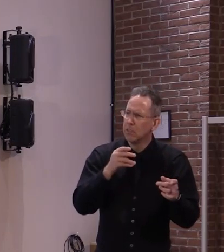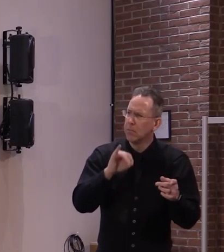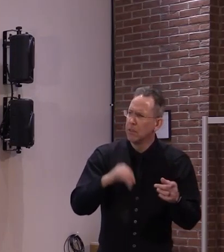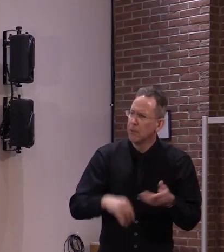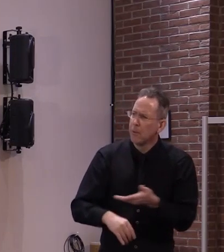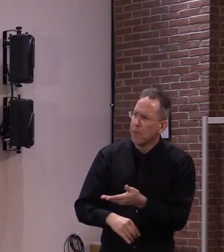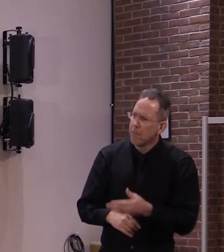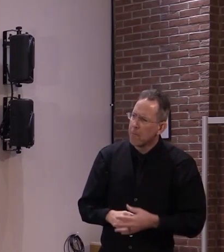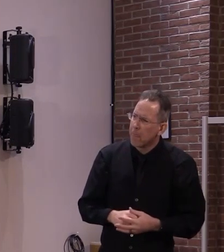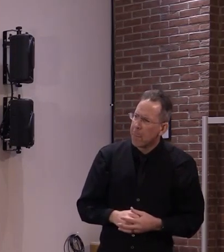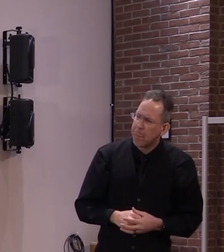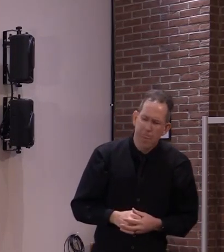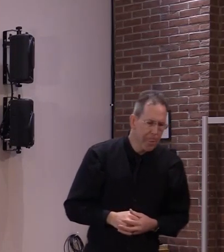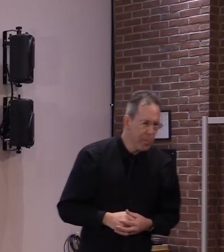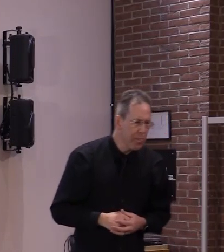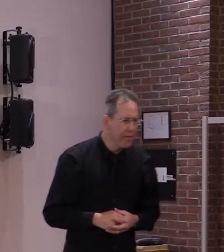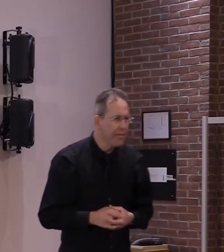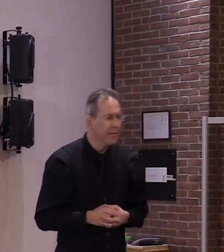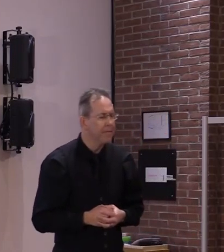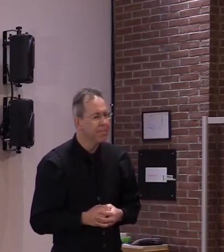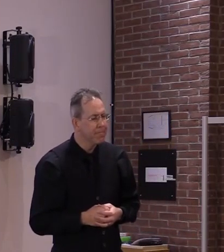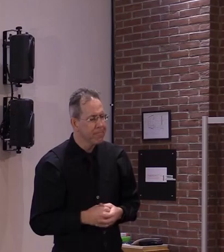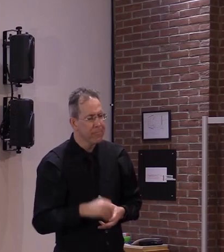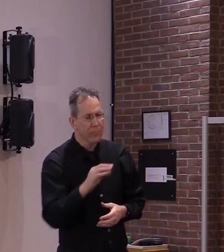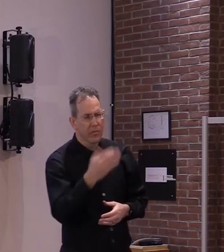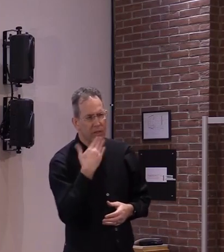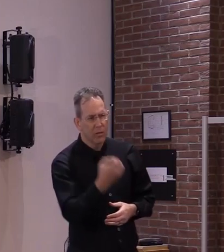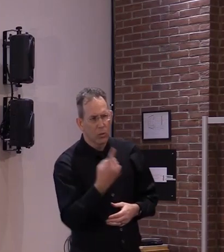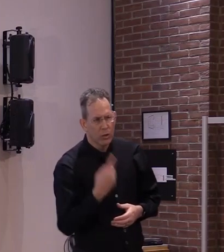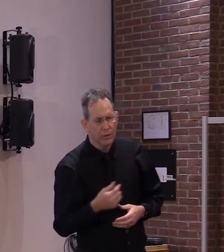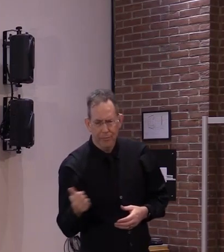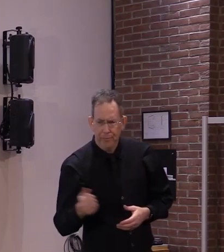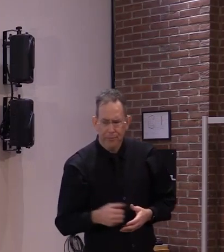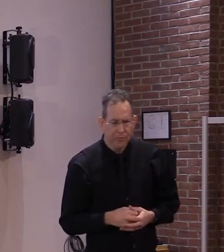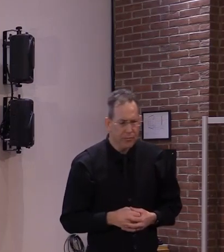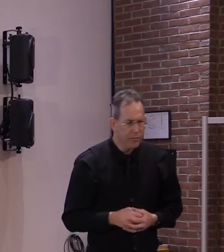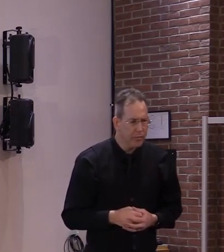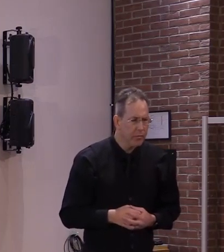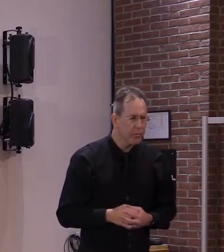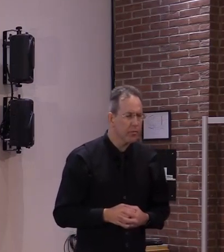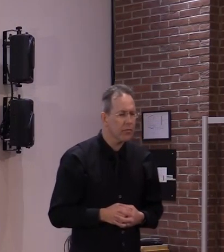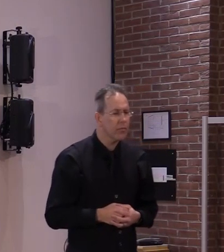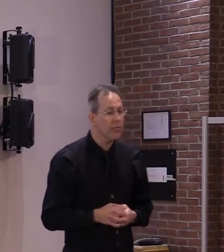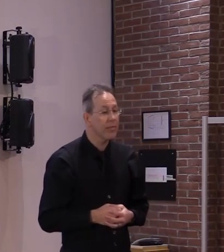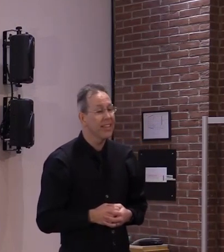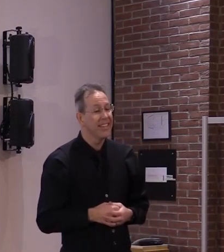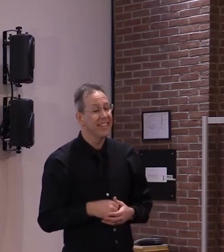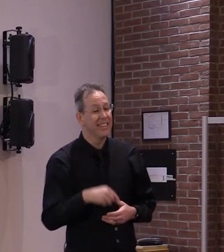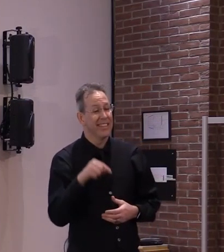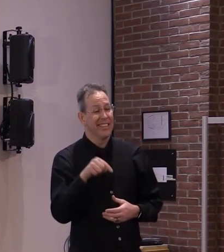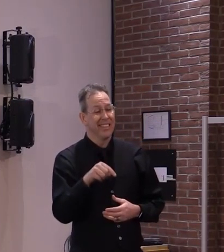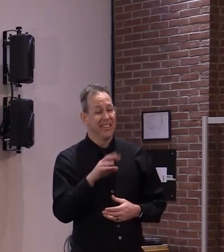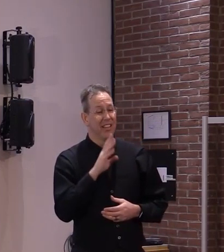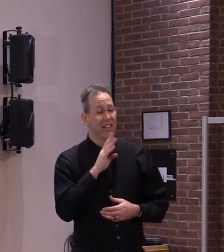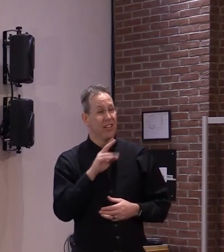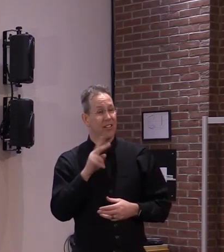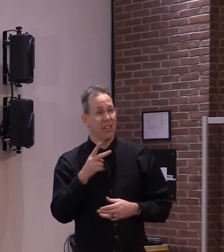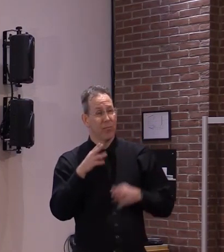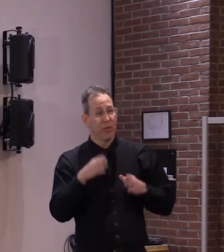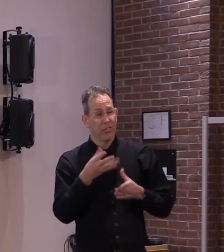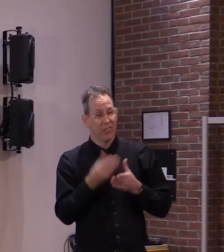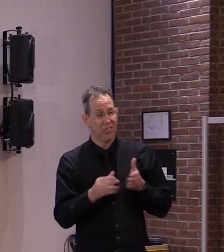Thanks for the question, Liam. The second death that you're talking about was in December. And